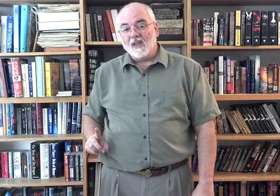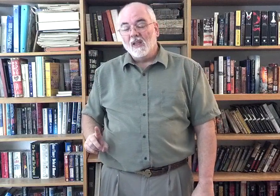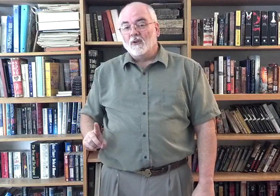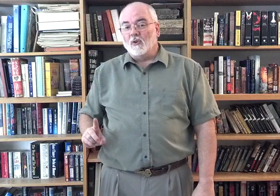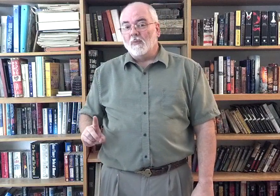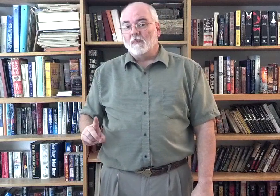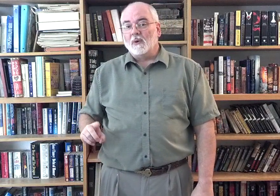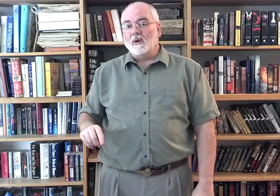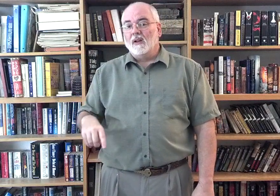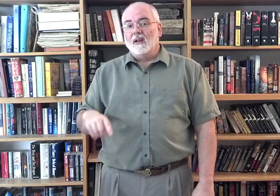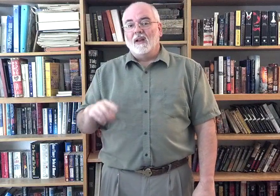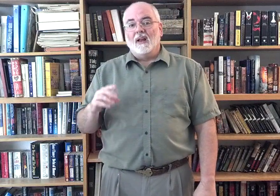Remember,